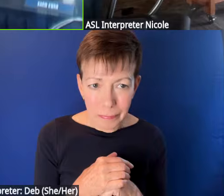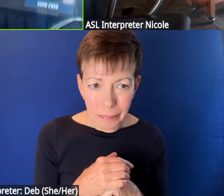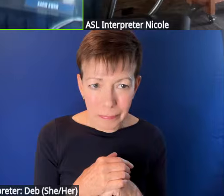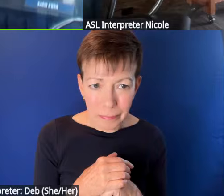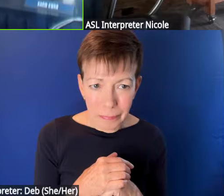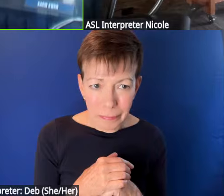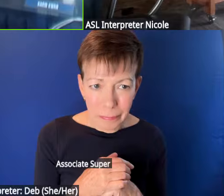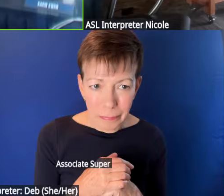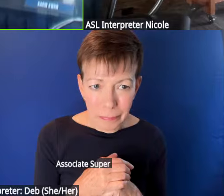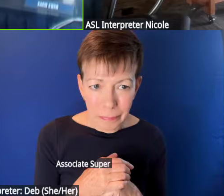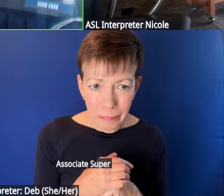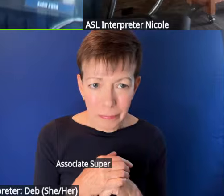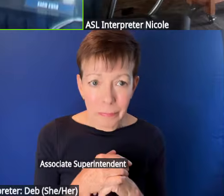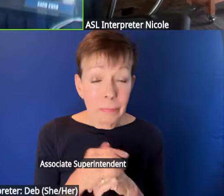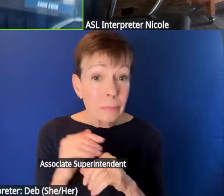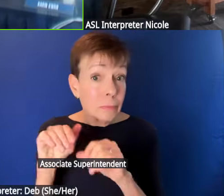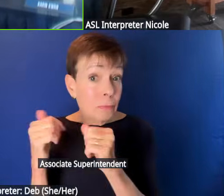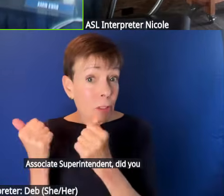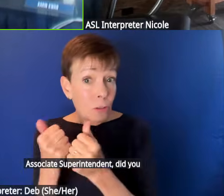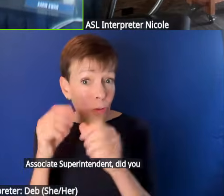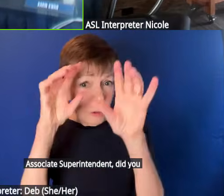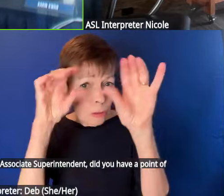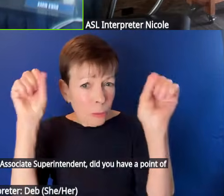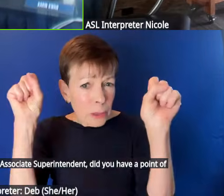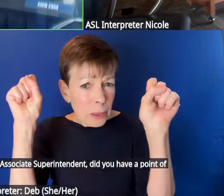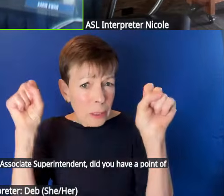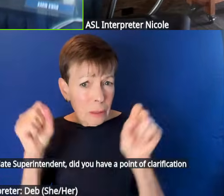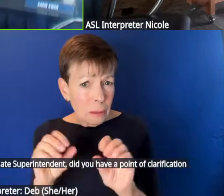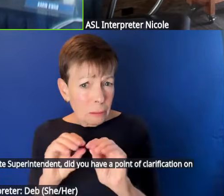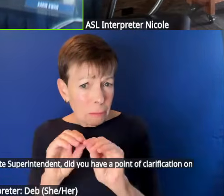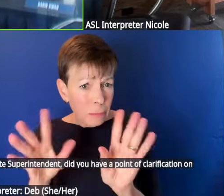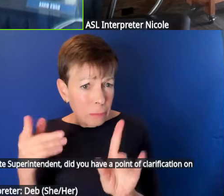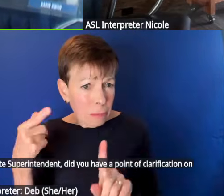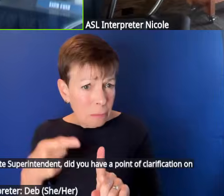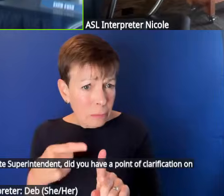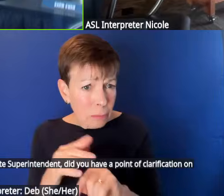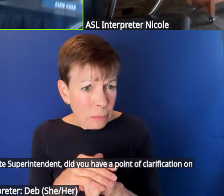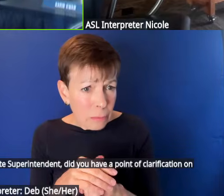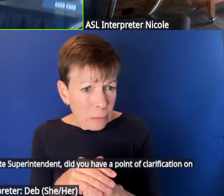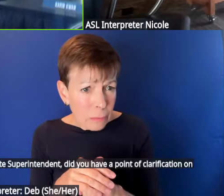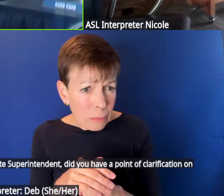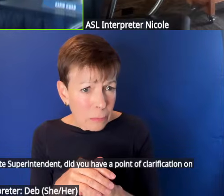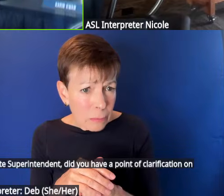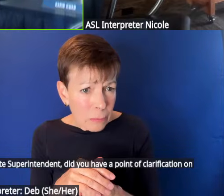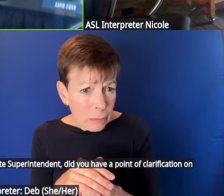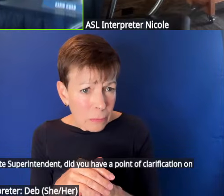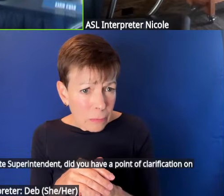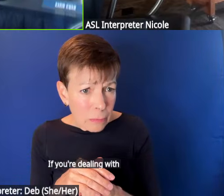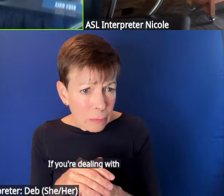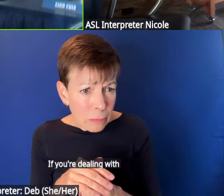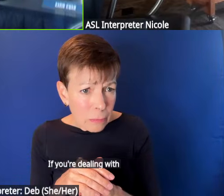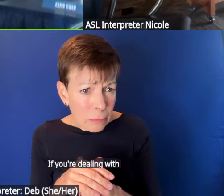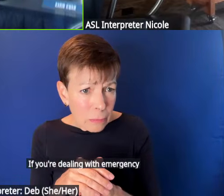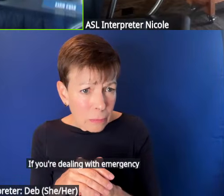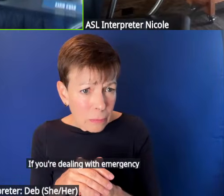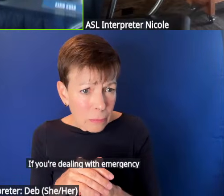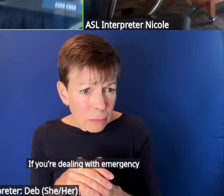Associate Superintendent, did you have a point of clarification? You're taking the emergency.